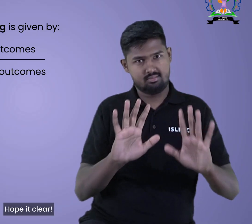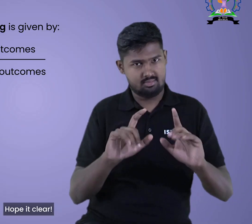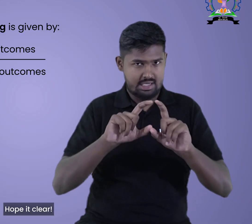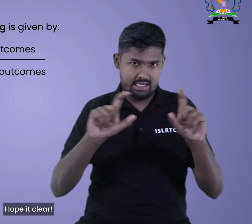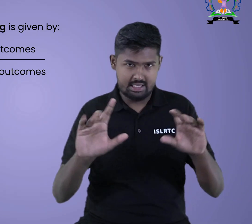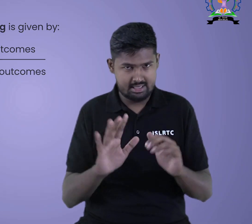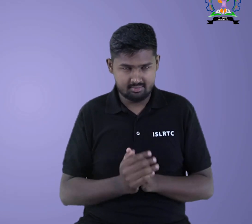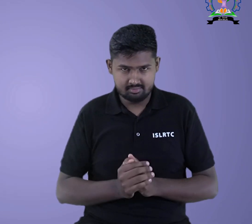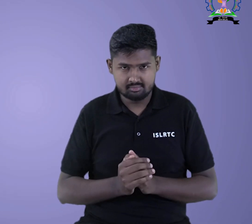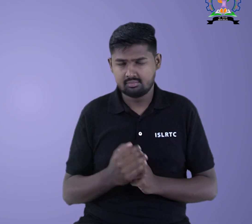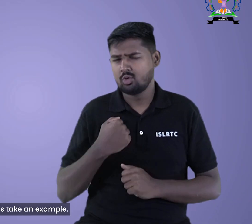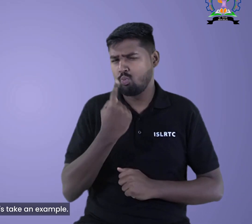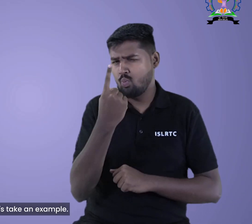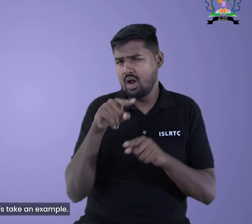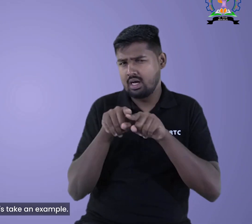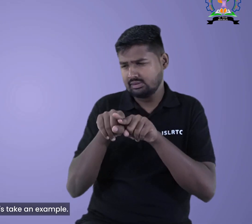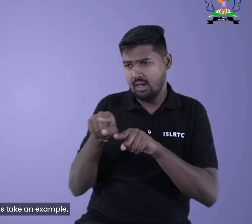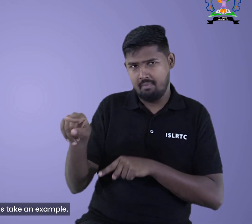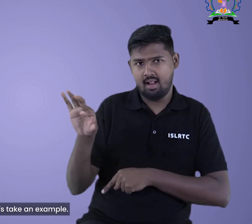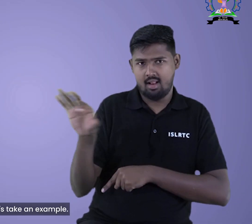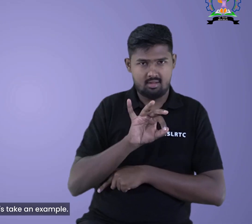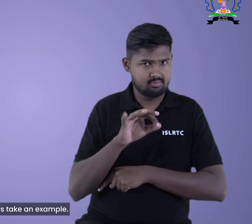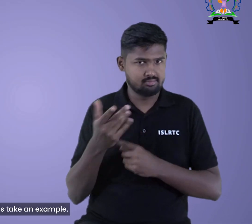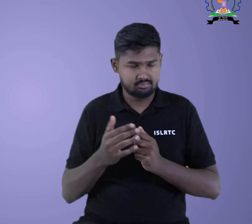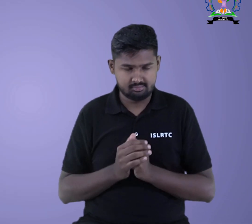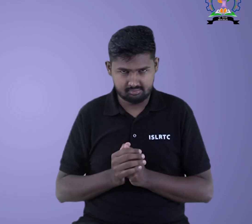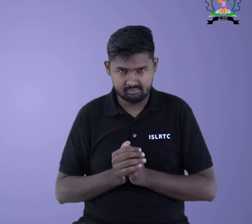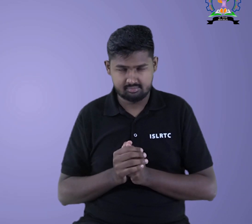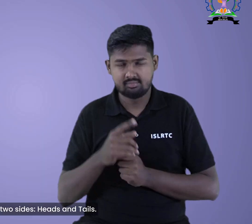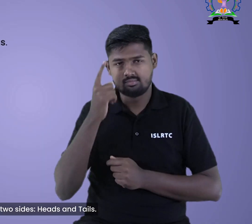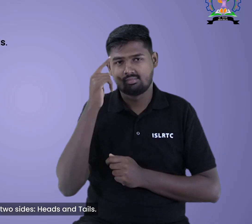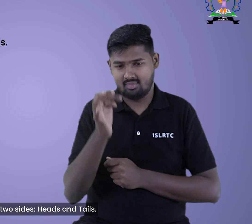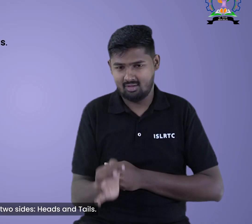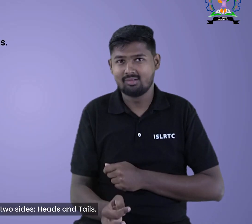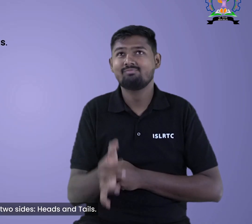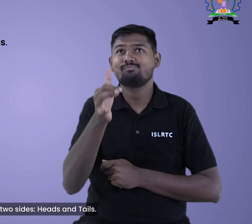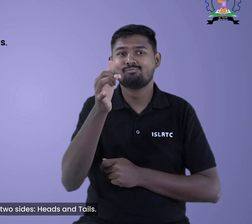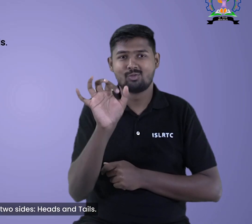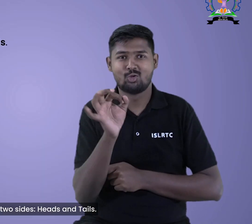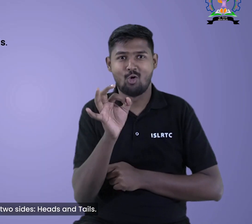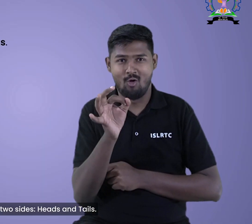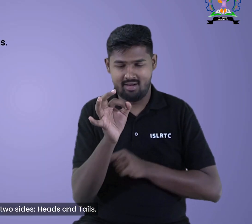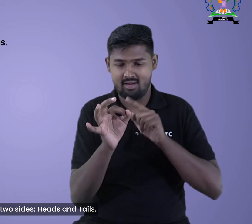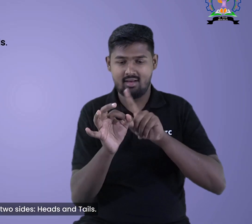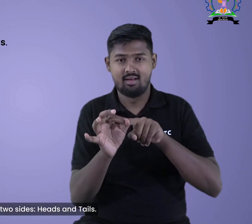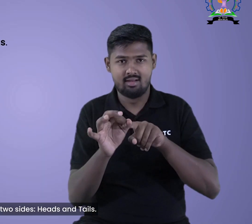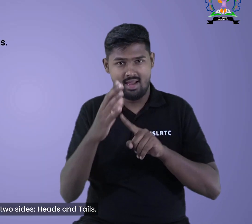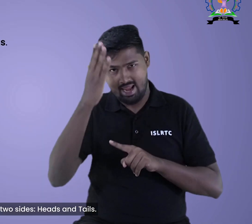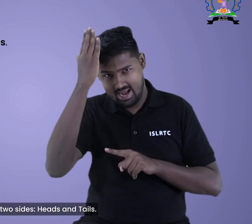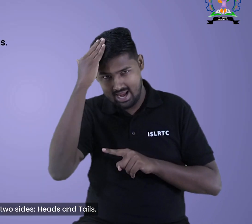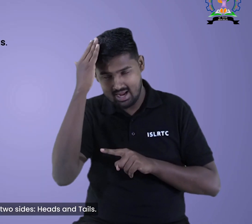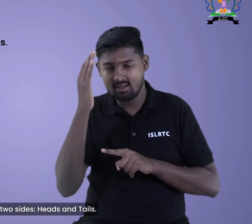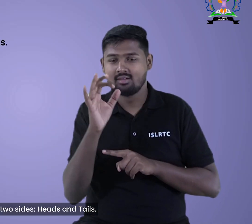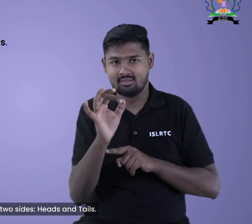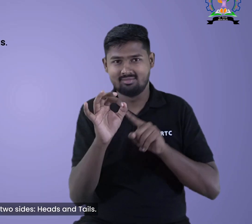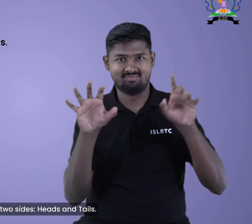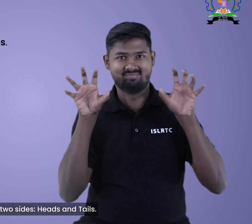Hope it clear. Let's take an example. A coin has two sides, heads and tails.